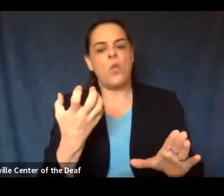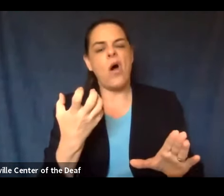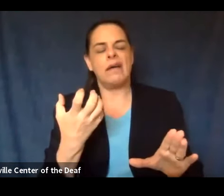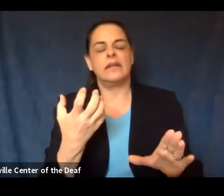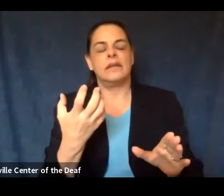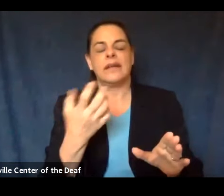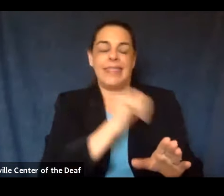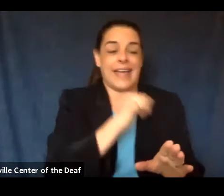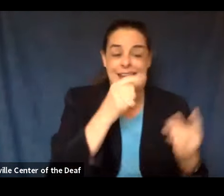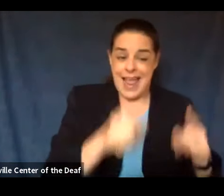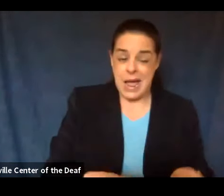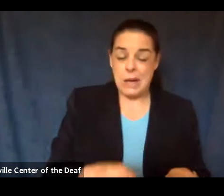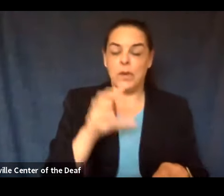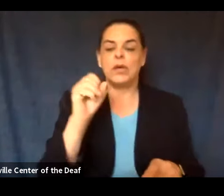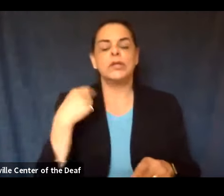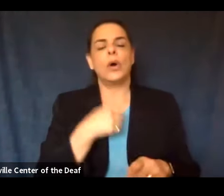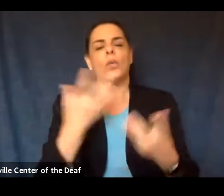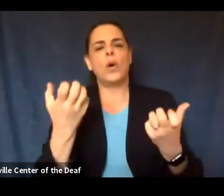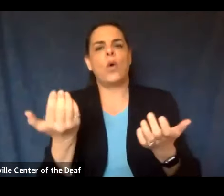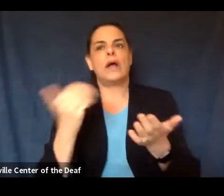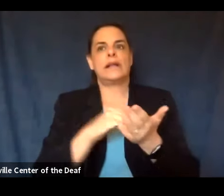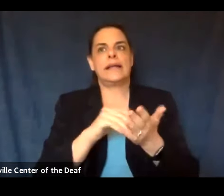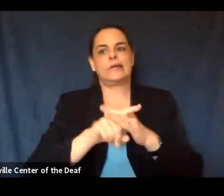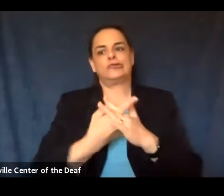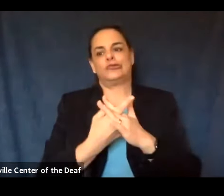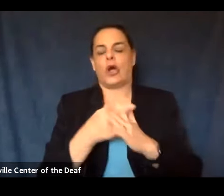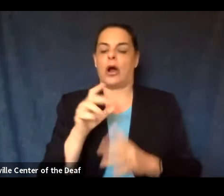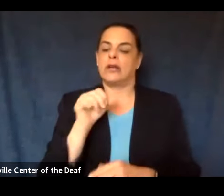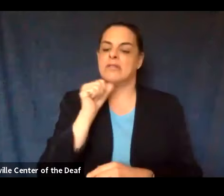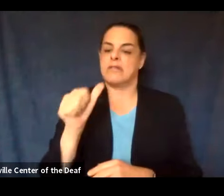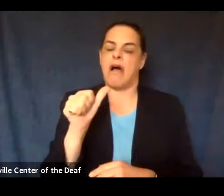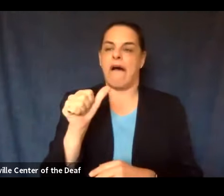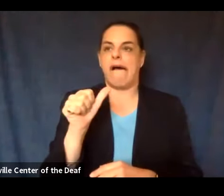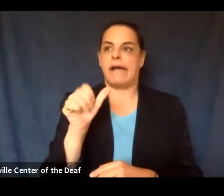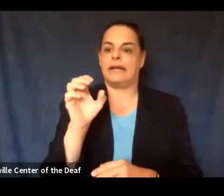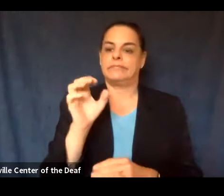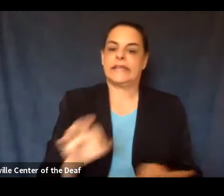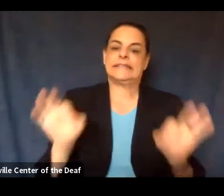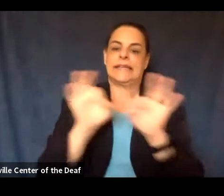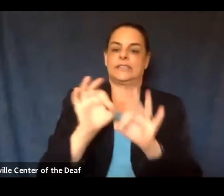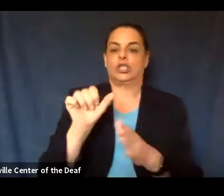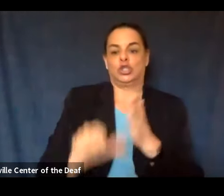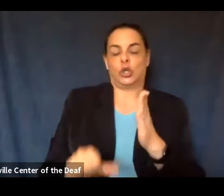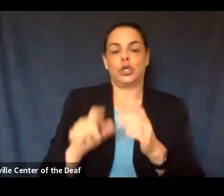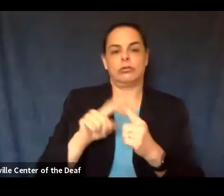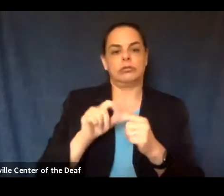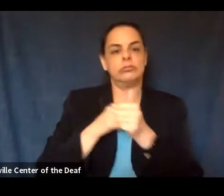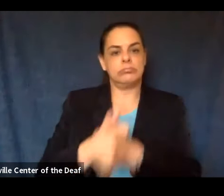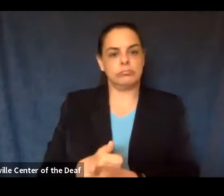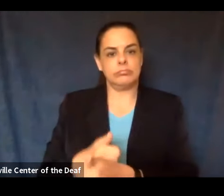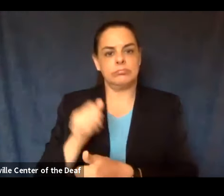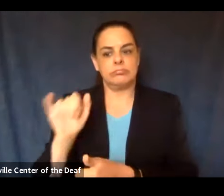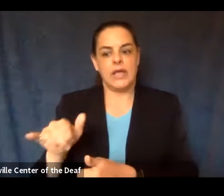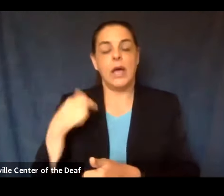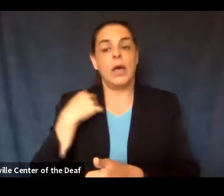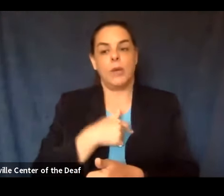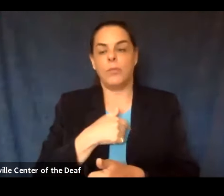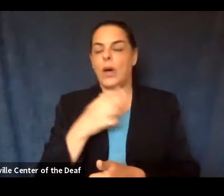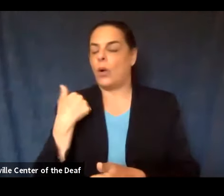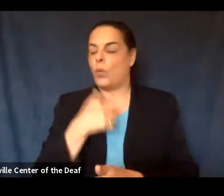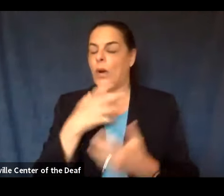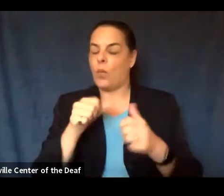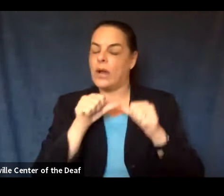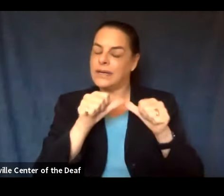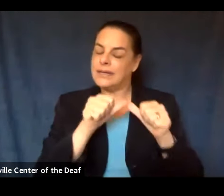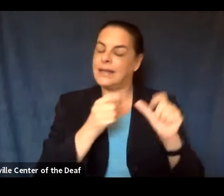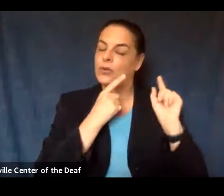had abandoned or ceased to provide that capacity, but we stuck to our goals that we had prior to COVID. We wanted to continue